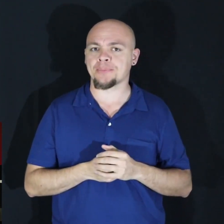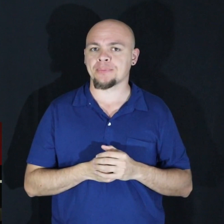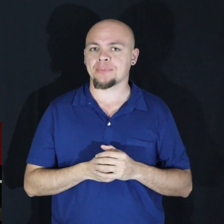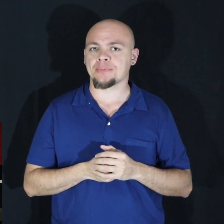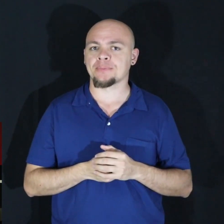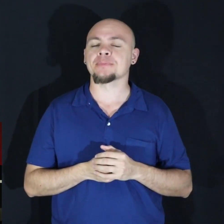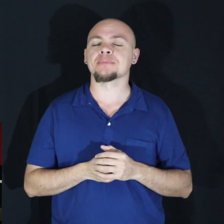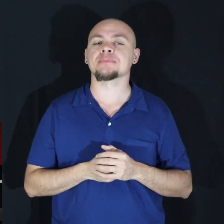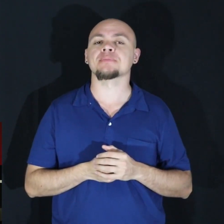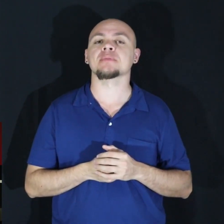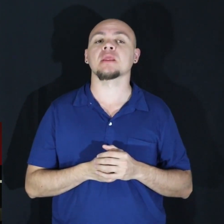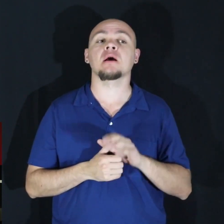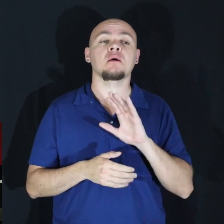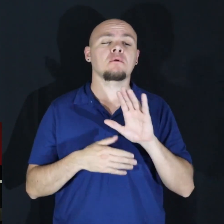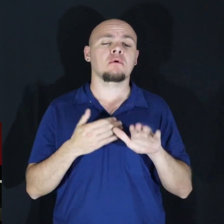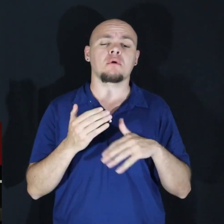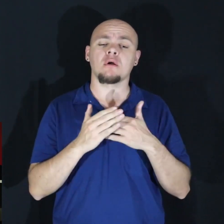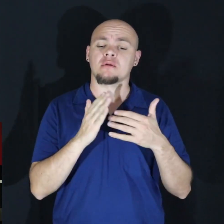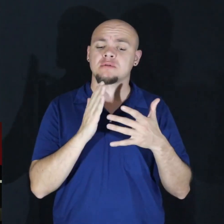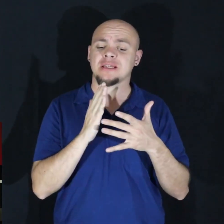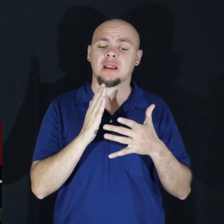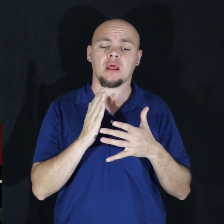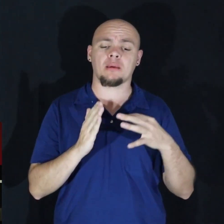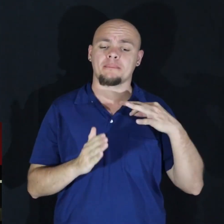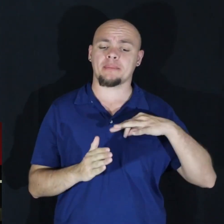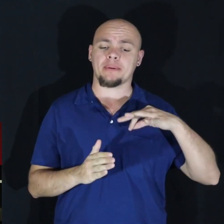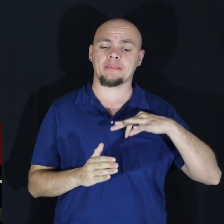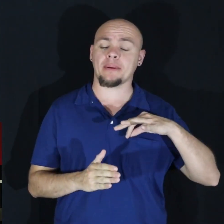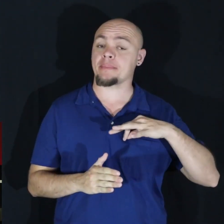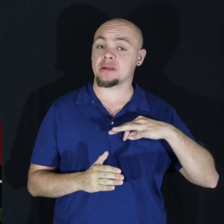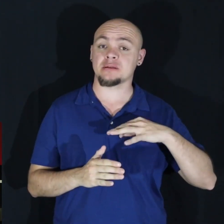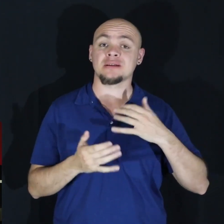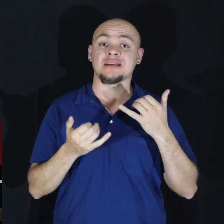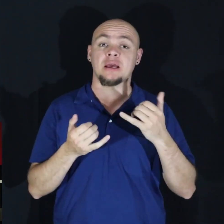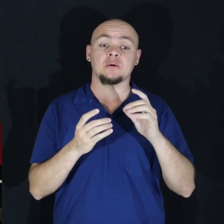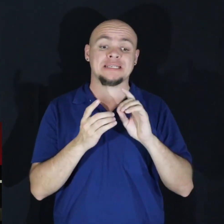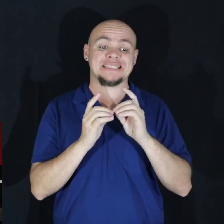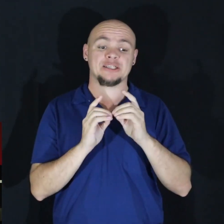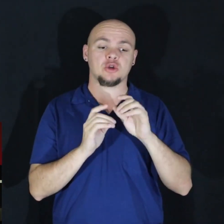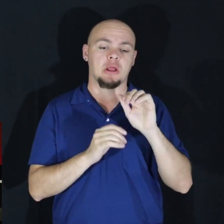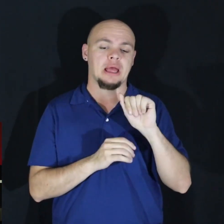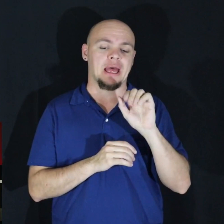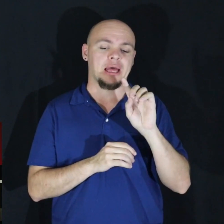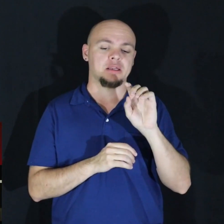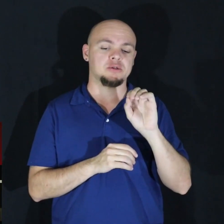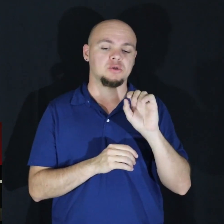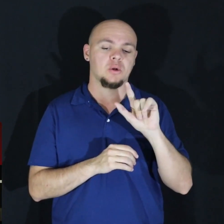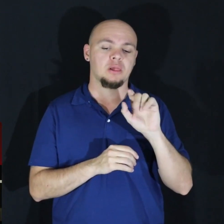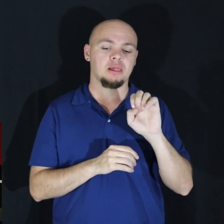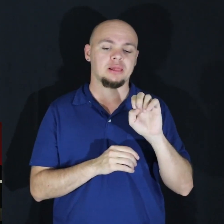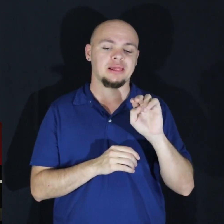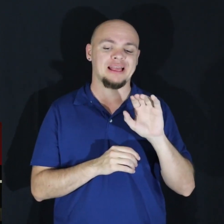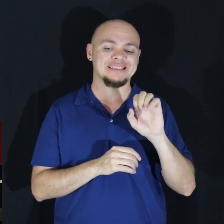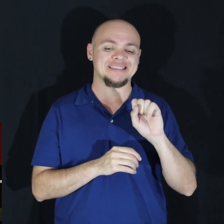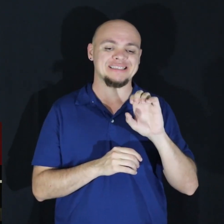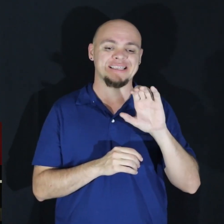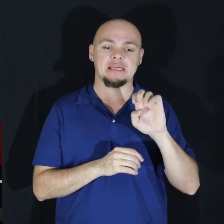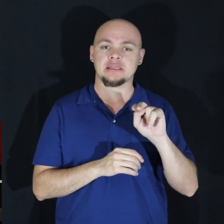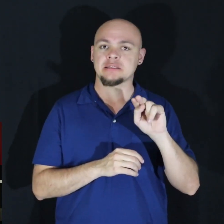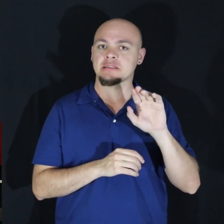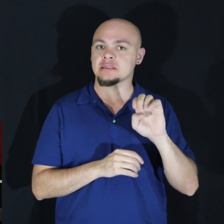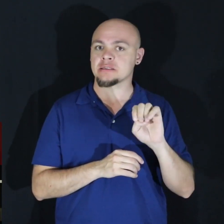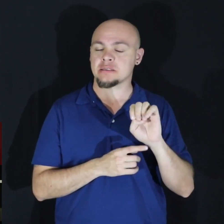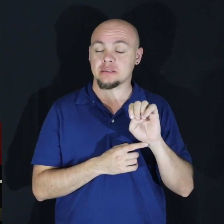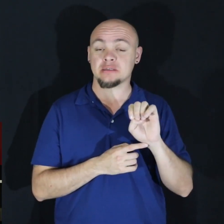For all of technology's benefits, we're in a digital adolescence. There's a lot that's got to change and a lot that has to